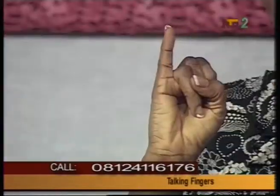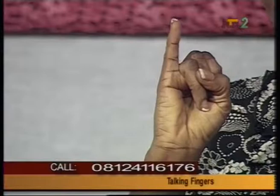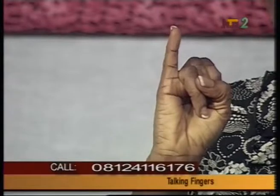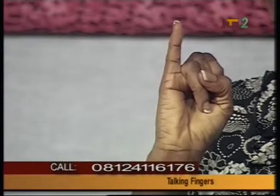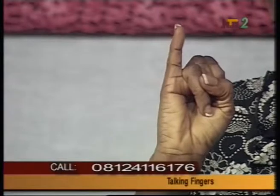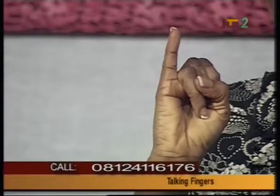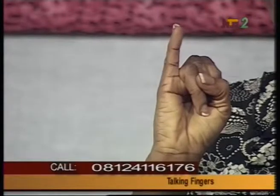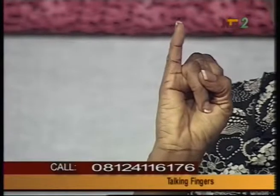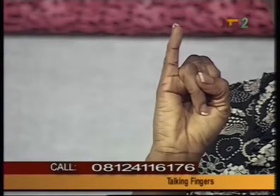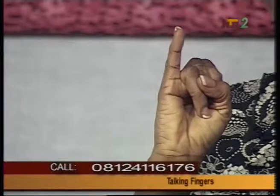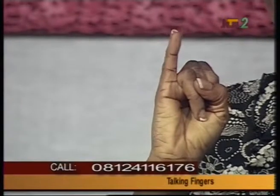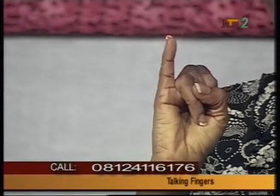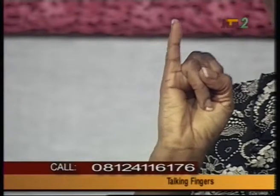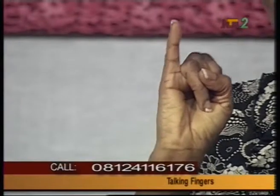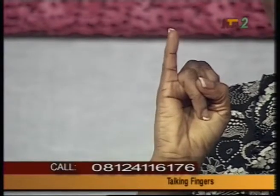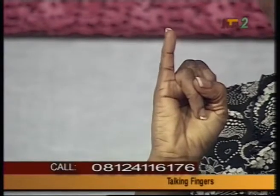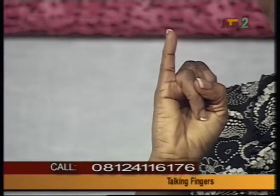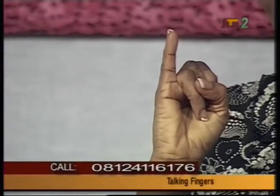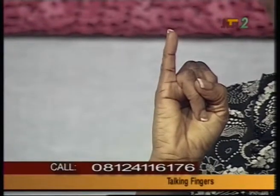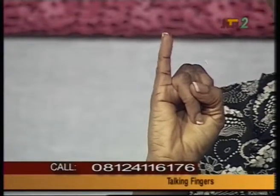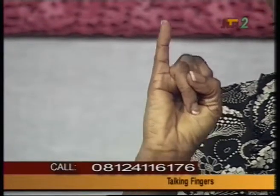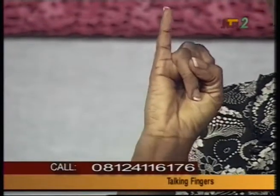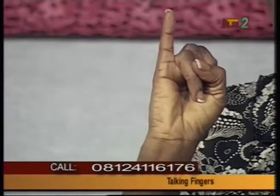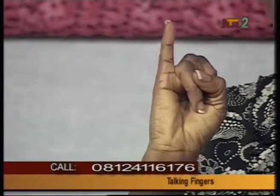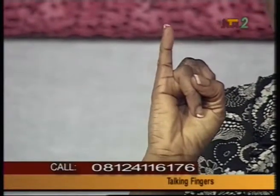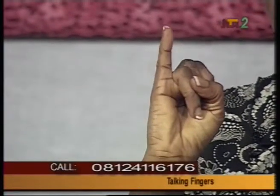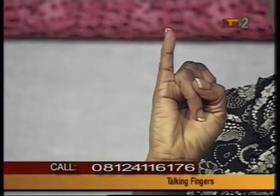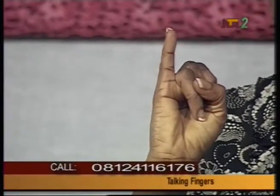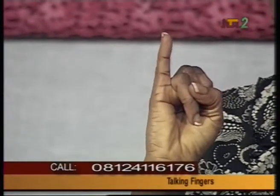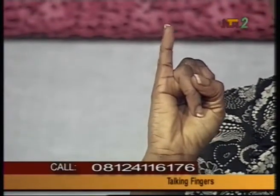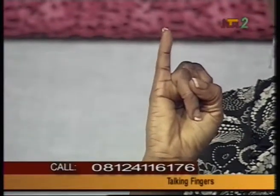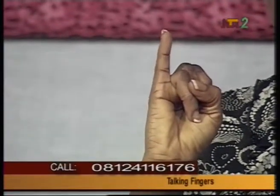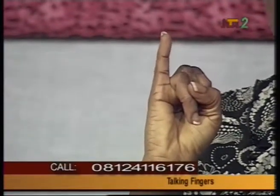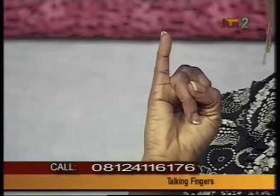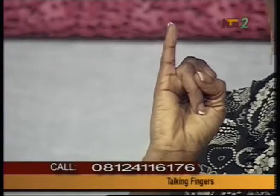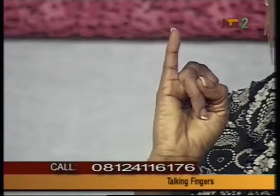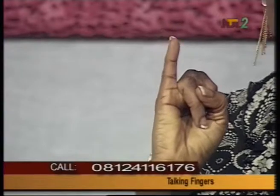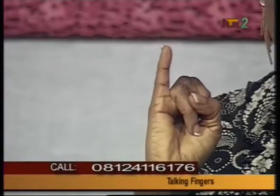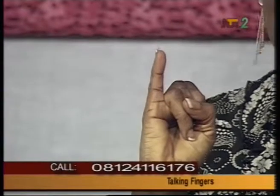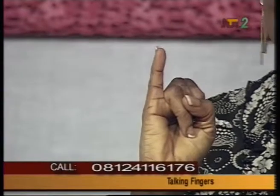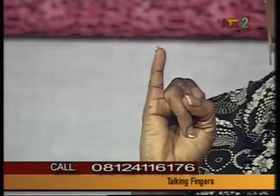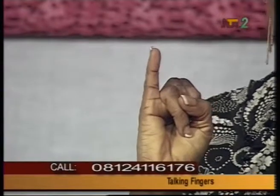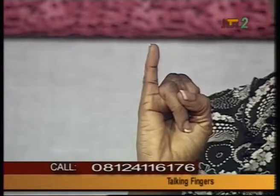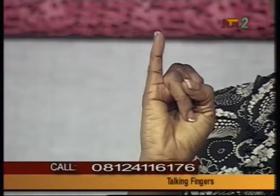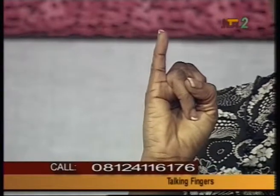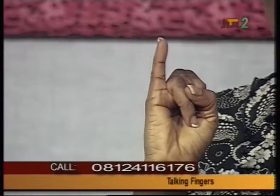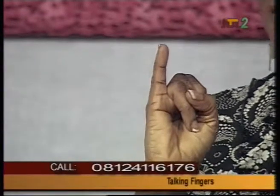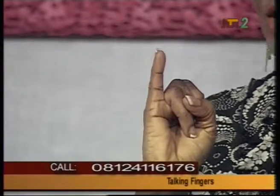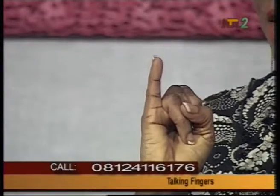That's the easiest letter to sign, I. You just raise your index finger upwards. That's letter I. And then J.